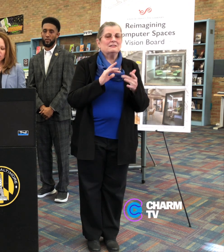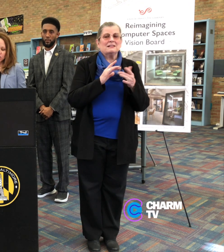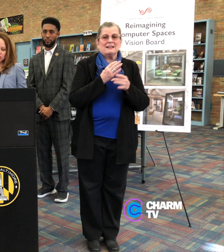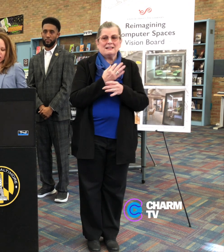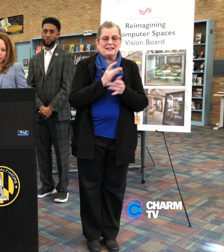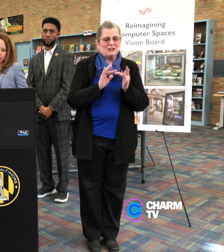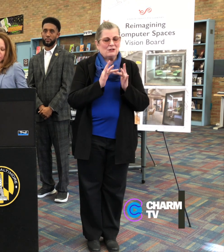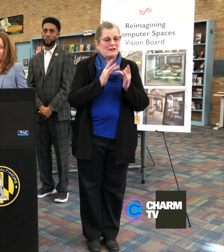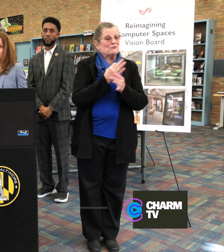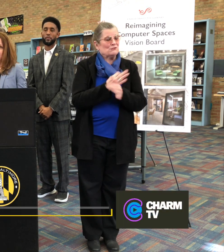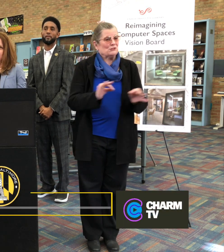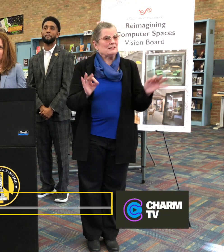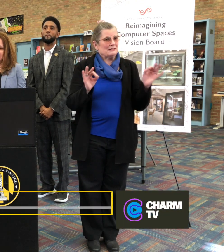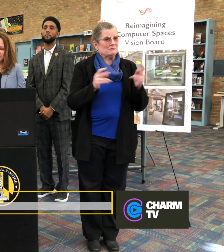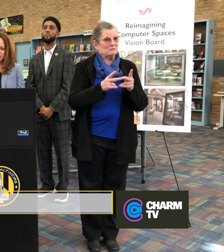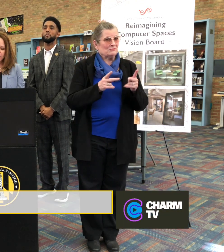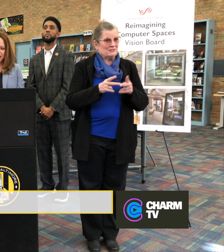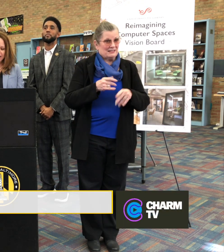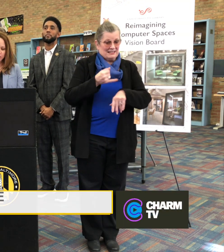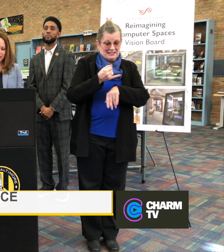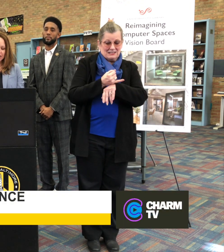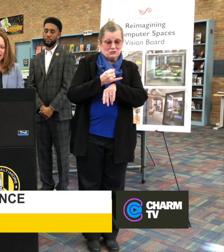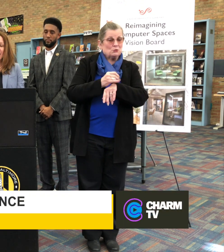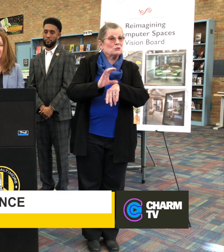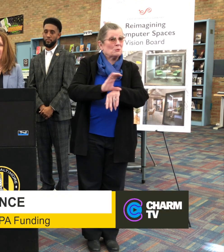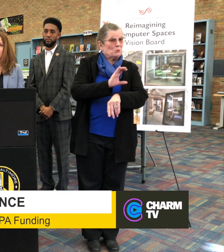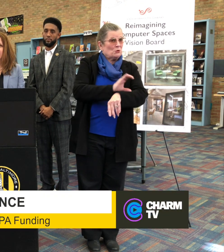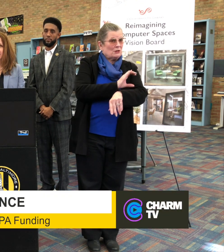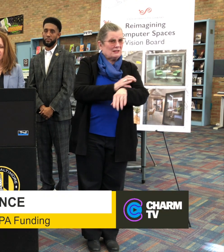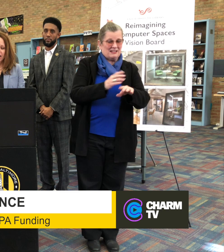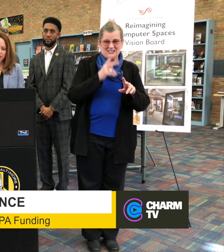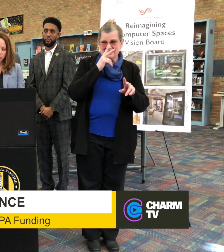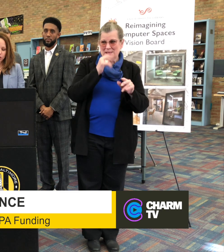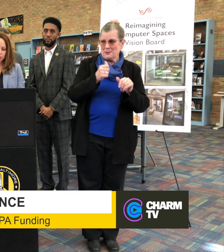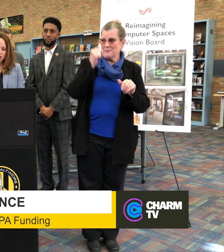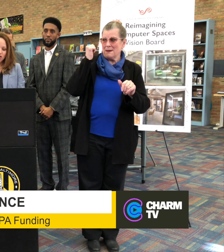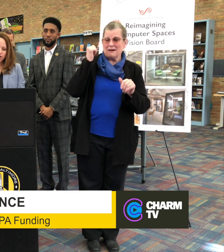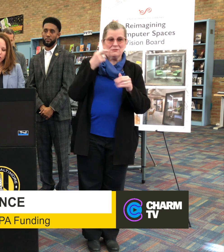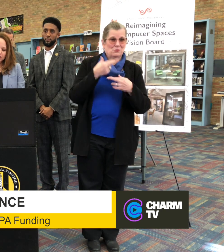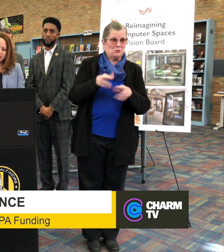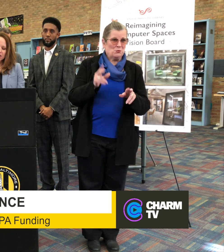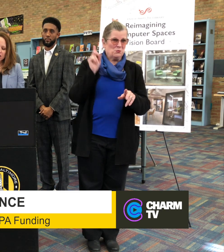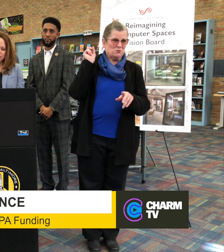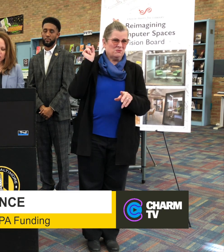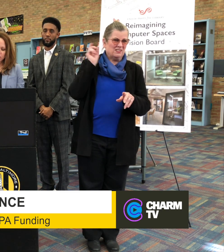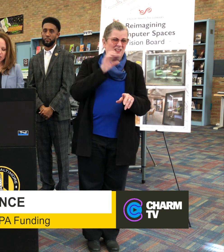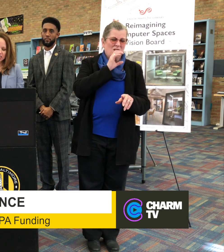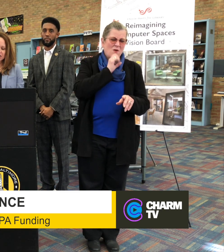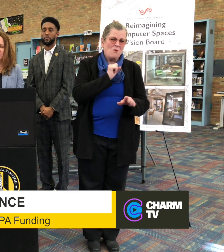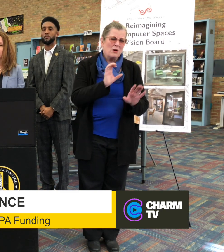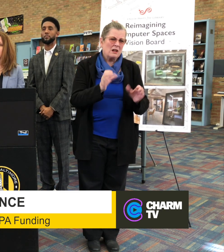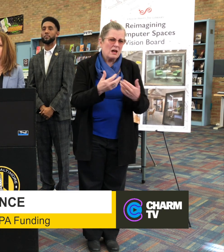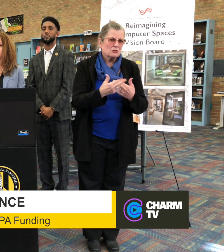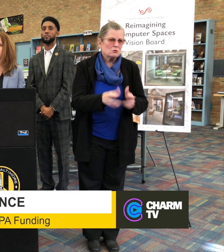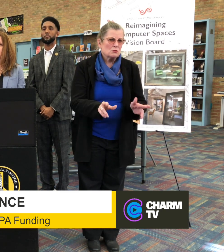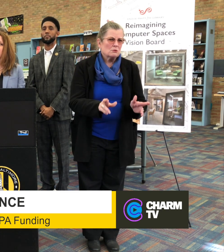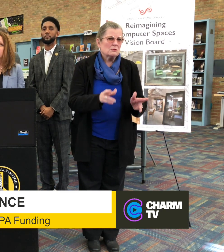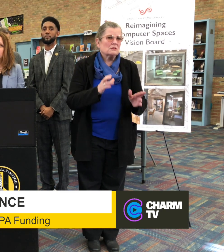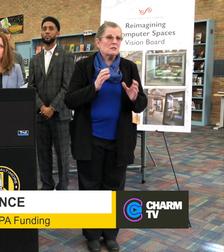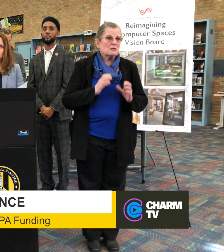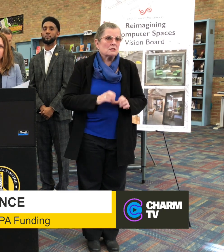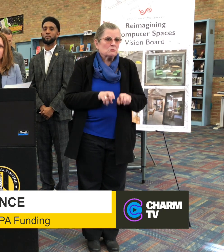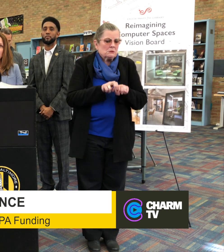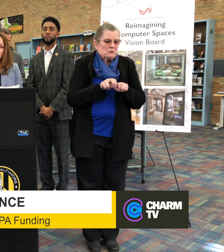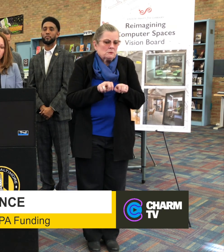the institutional computer banks that you see sitting here behind me and outdated classrooms force customers to sit shoulder